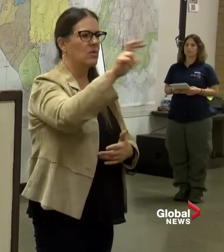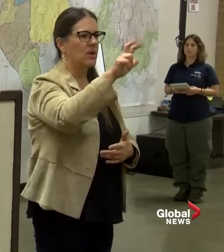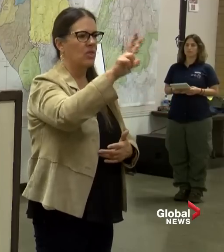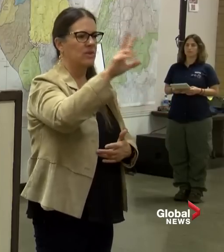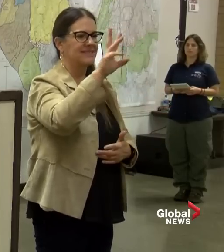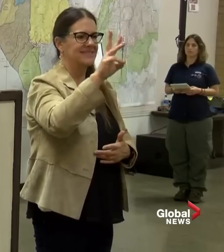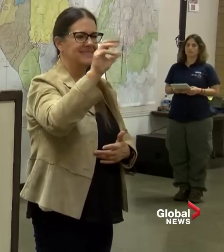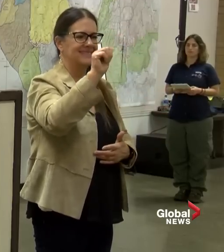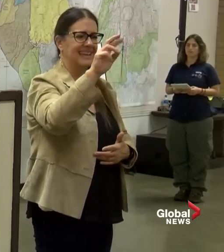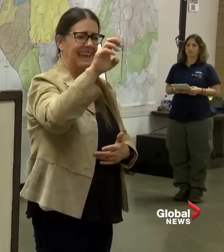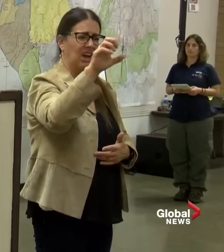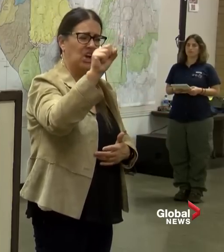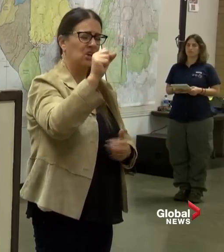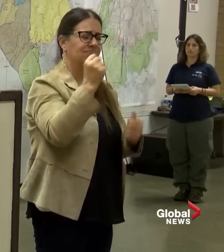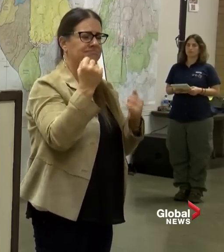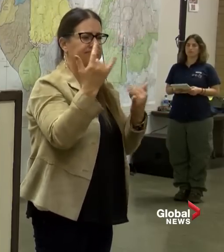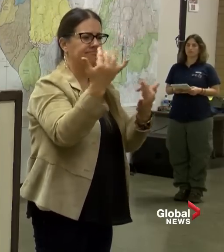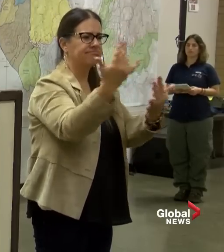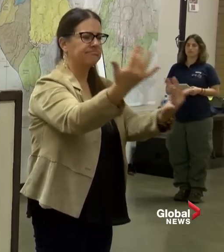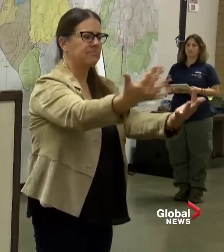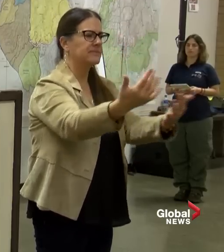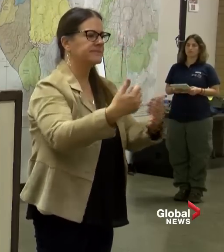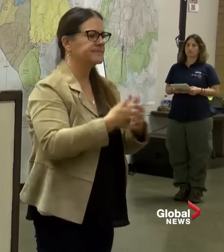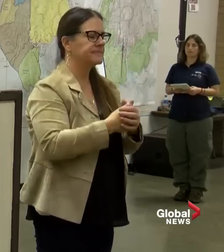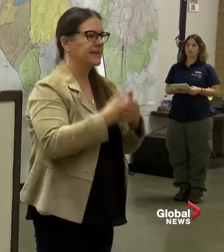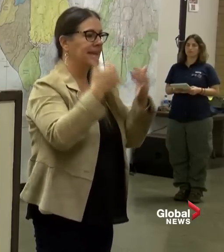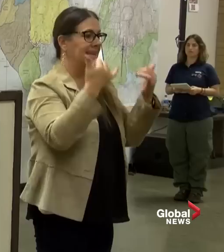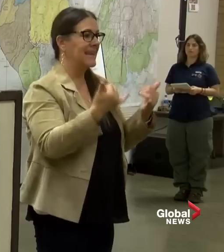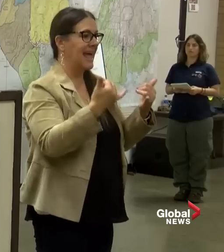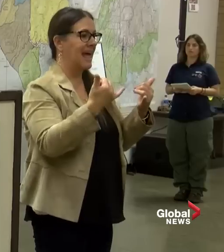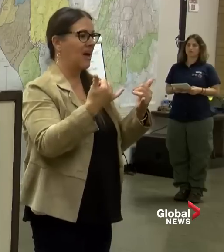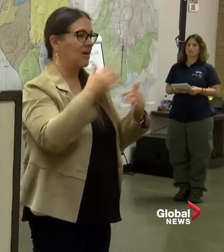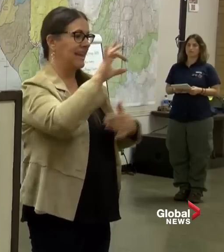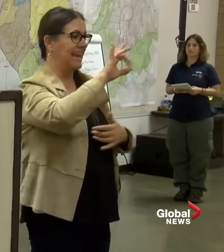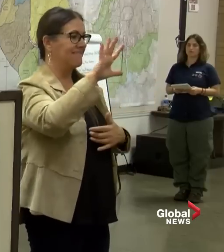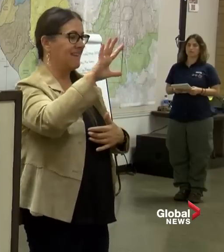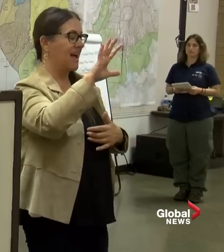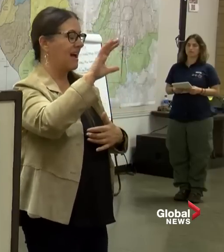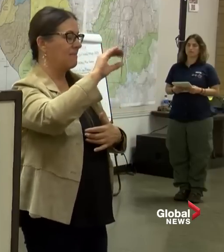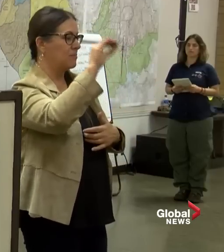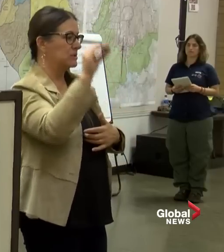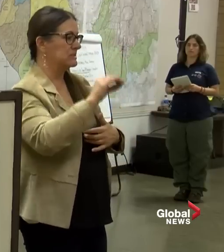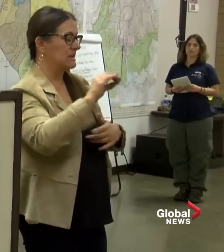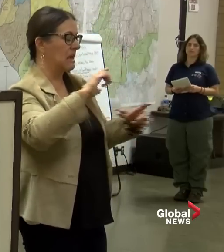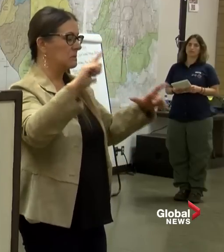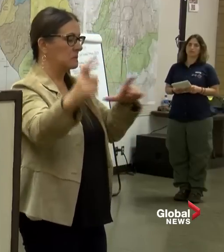153,336 acres. The fire is currently sitting at 85% contained.